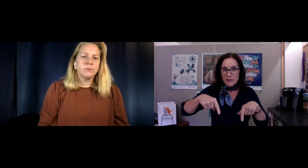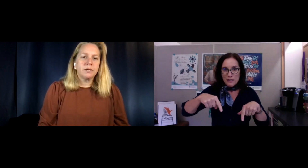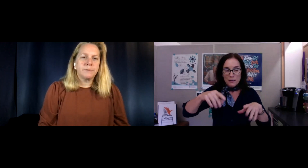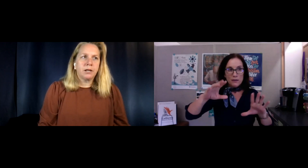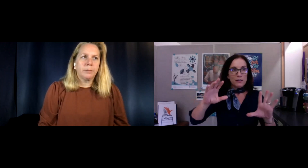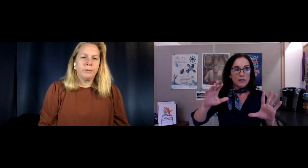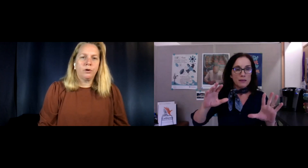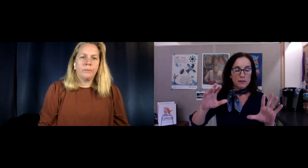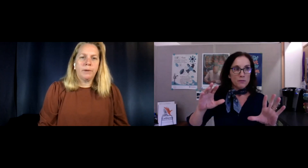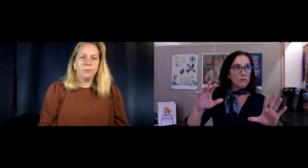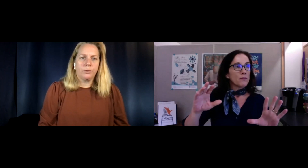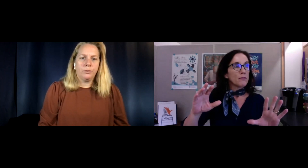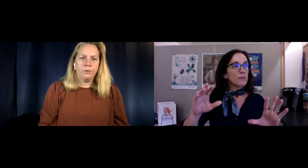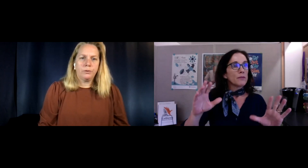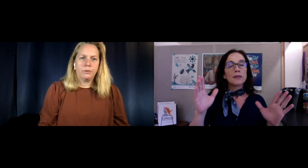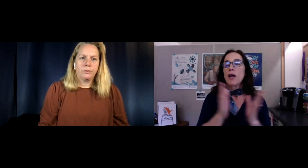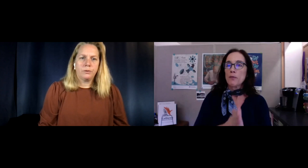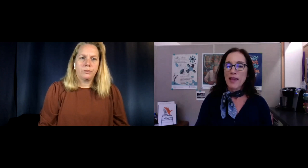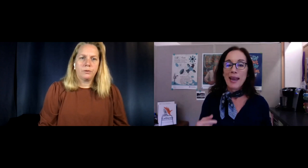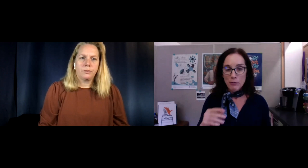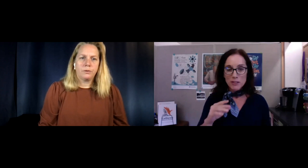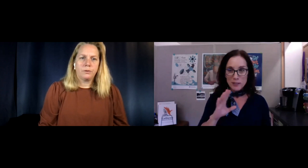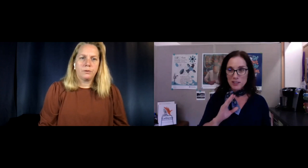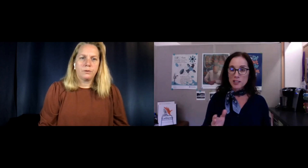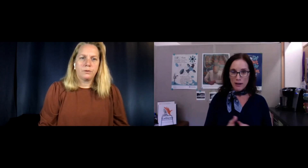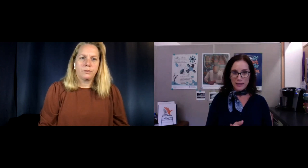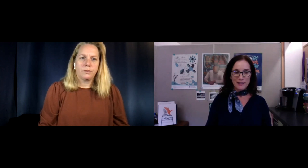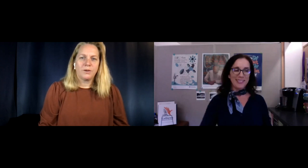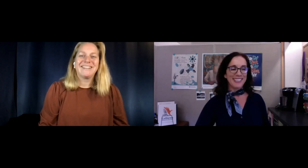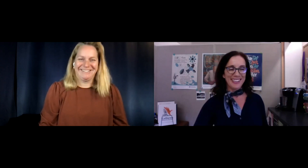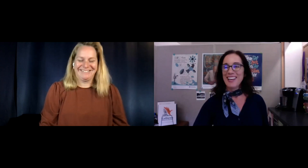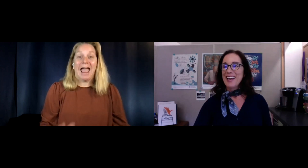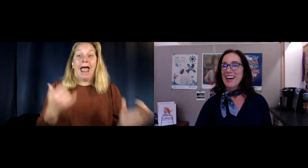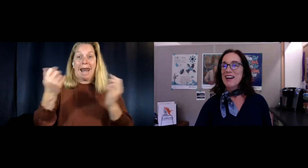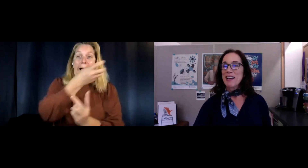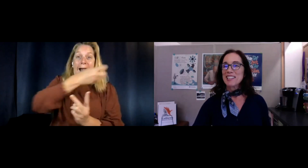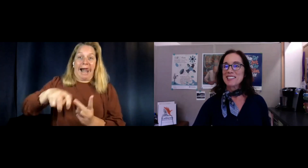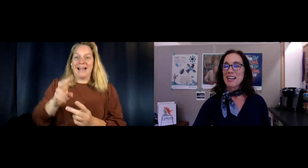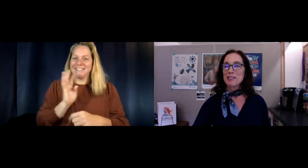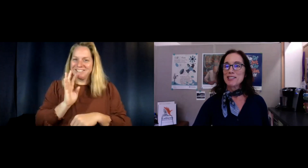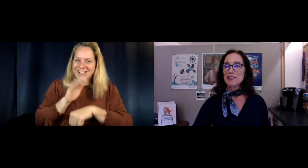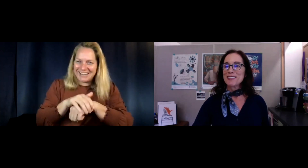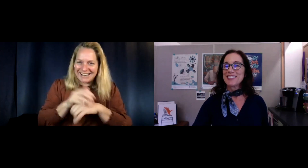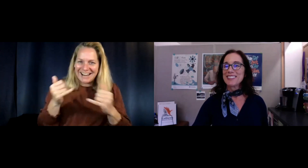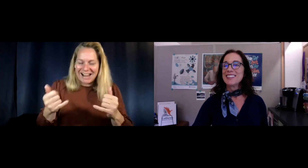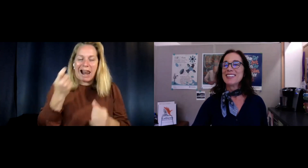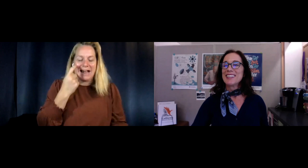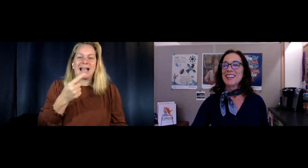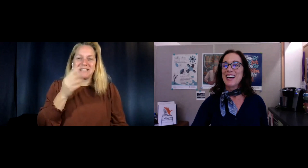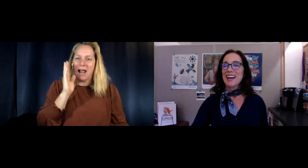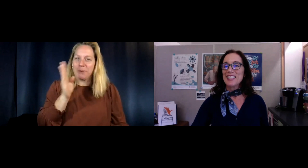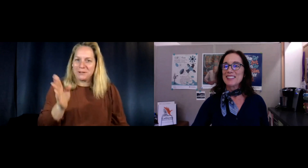So I just want to expand a little bit more about my role. And I will switch into talking, as I said I would do.